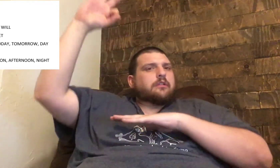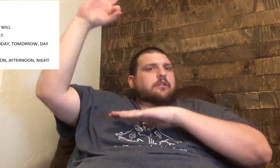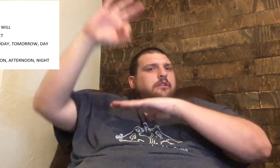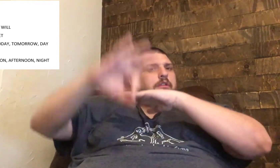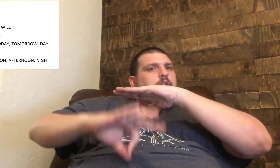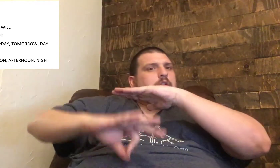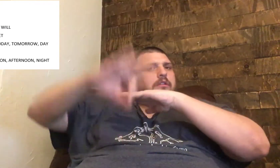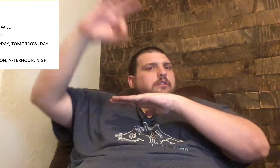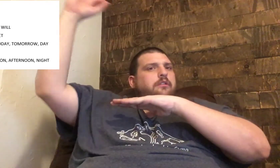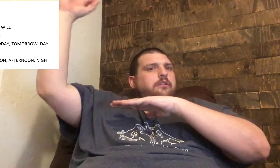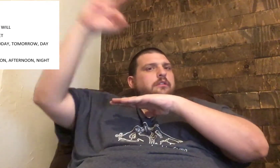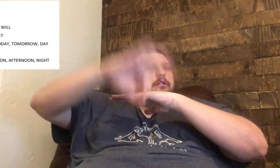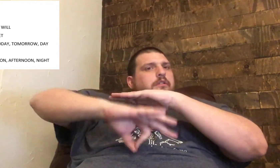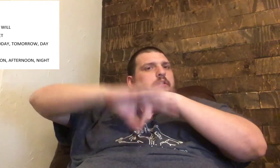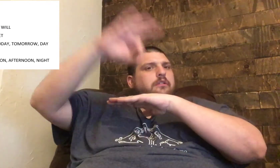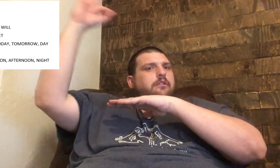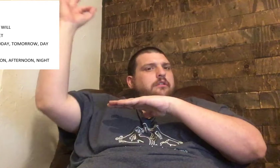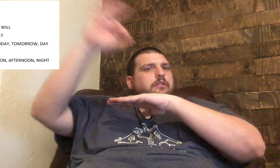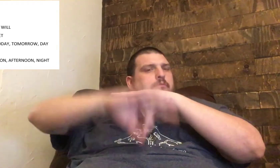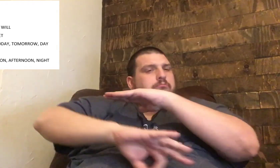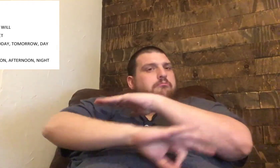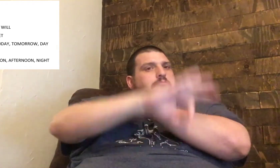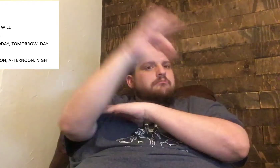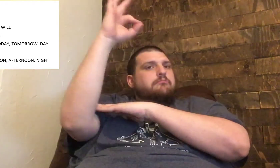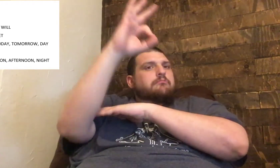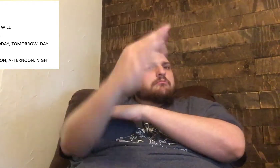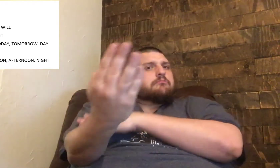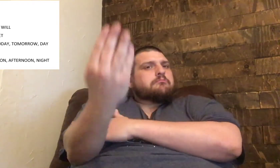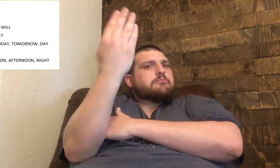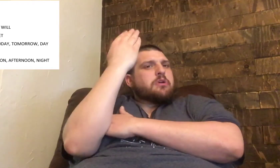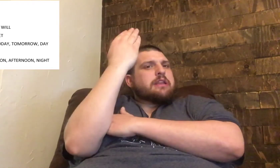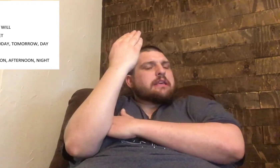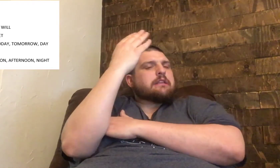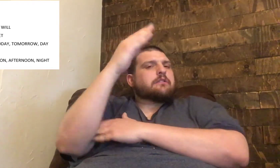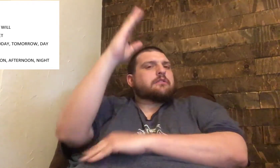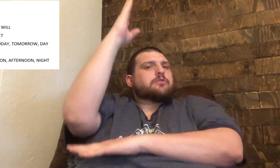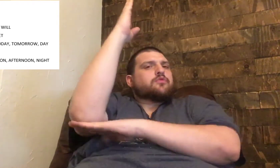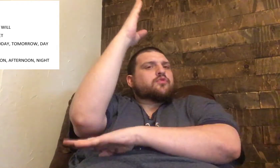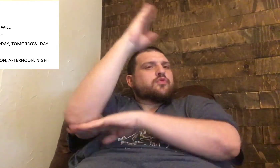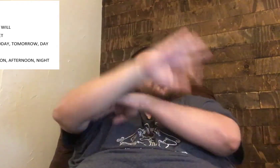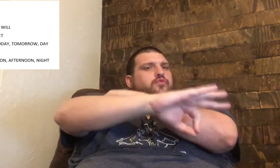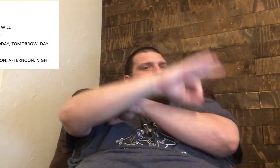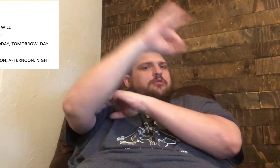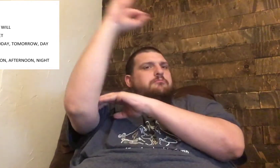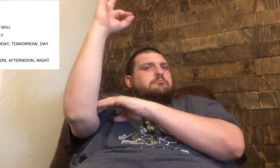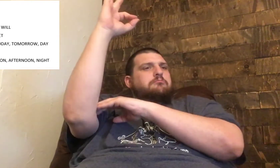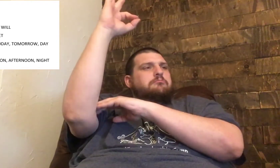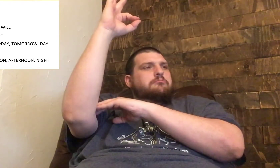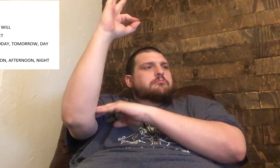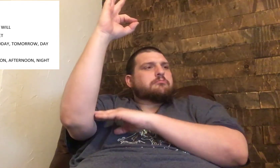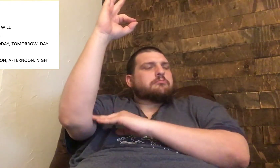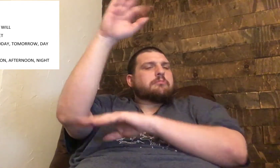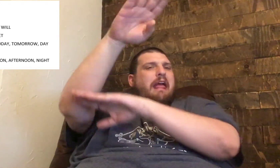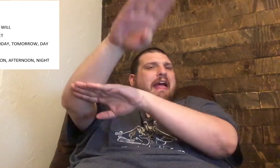sun. The sun's rising and setting. The sun rises in the morning. At noon, it's high in the